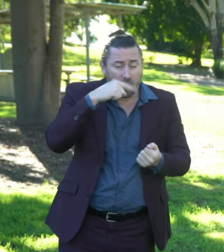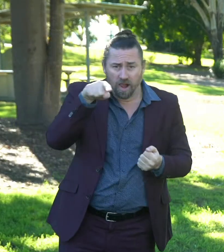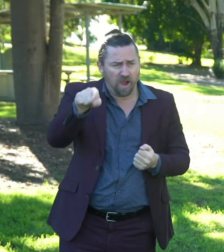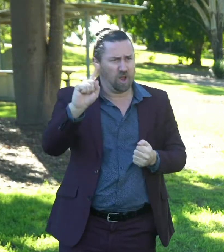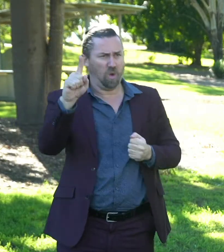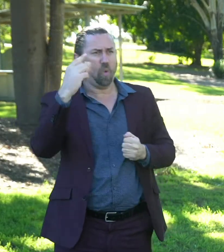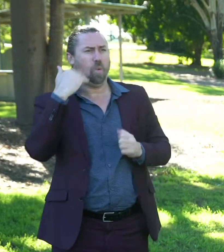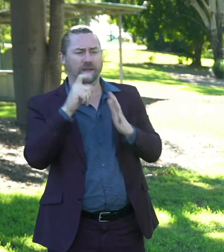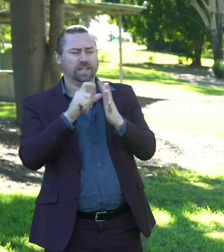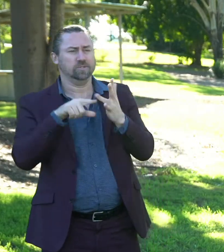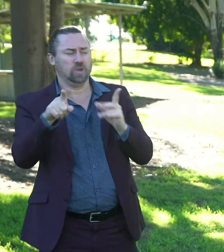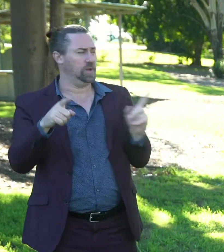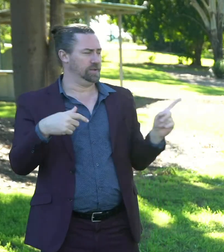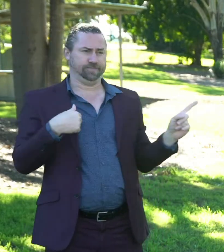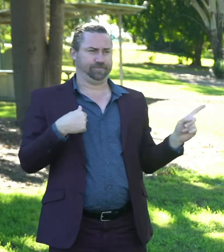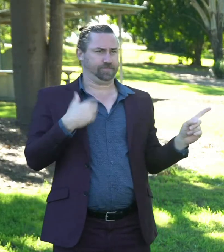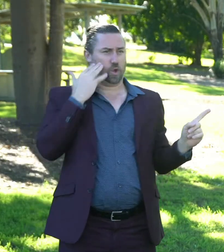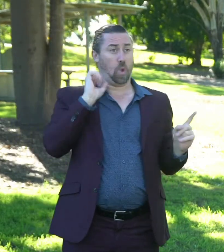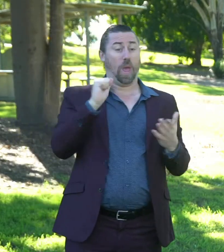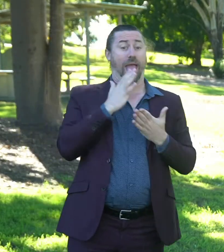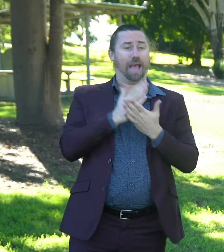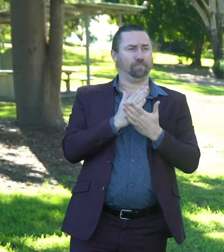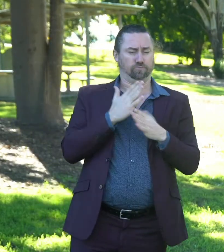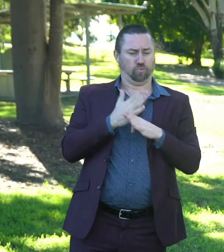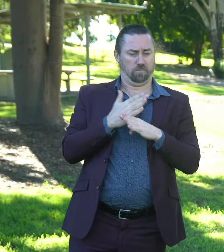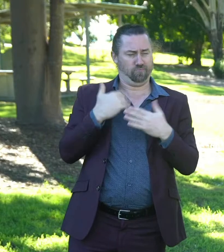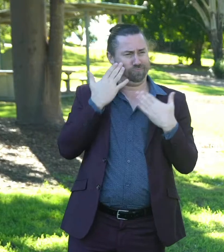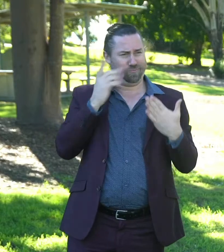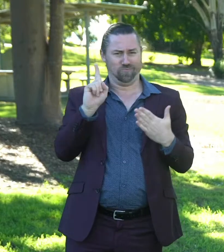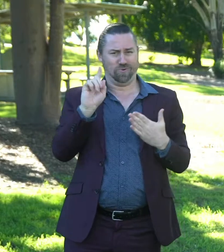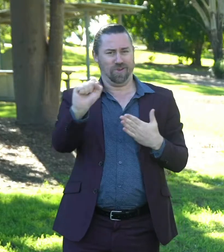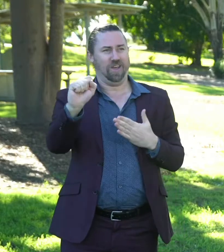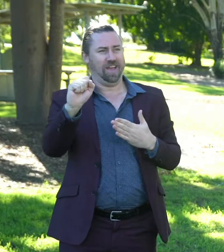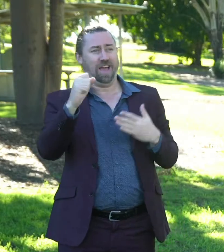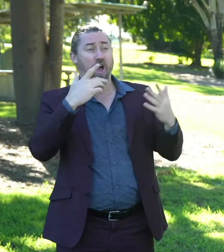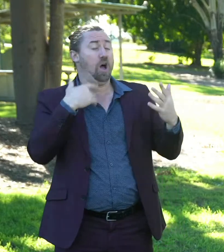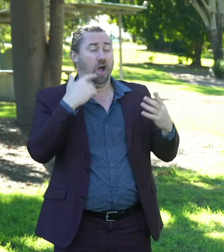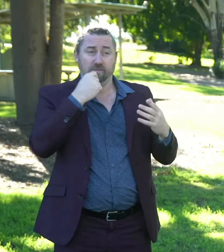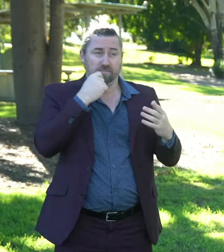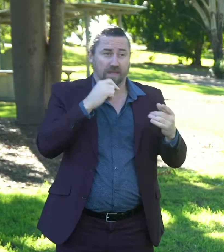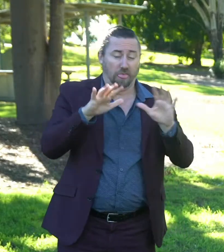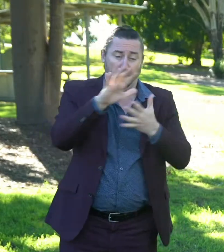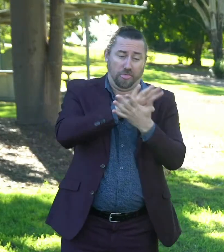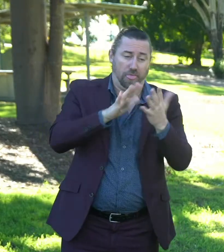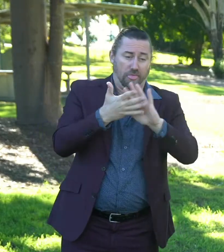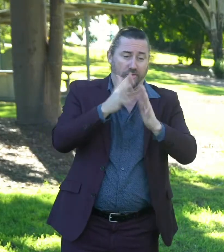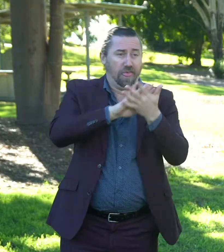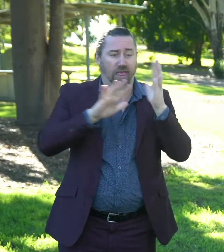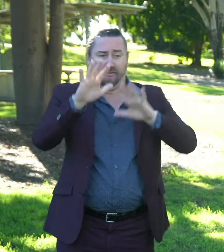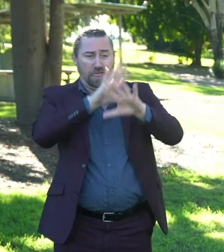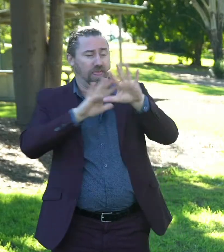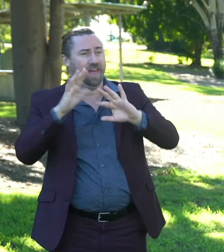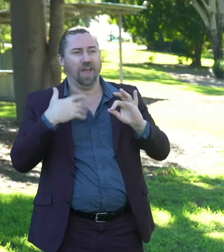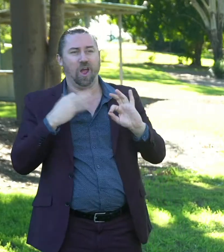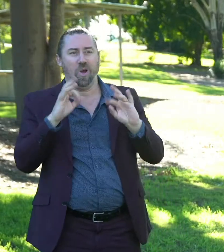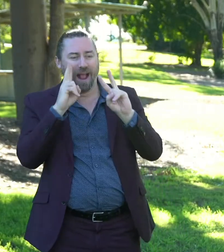watch house? I need to find all that out. I apologise, I don't have all of these details at this